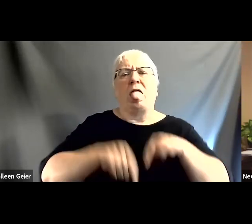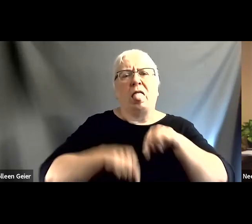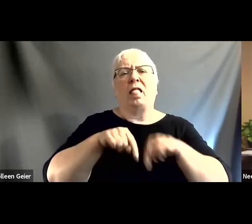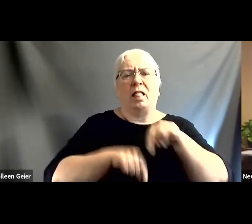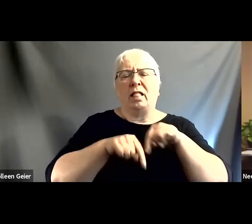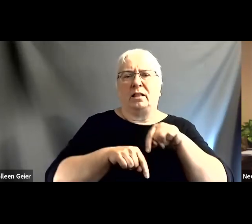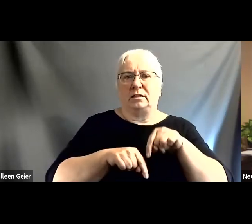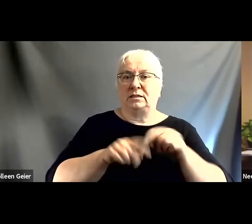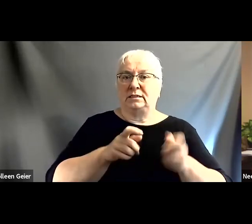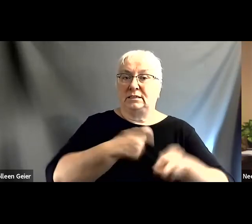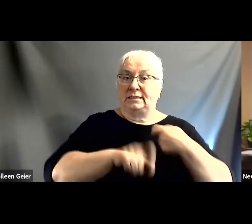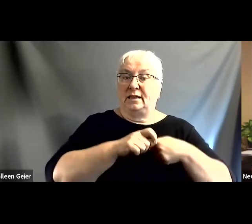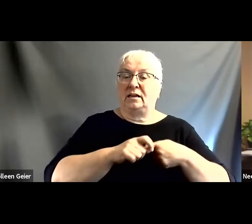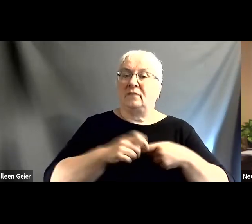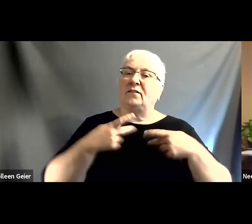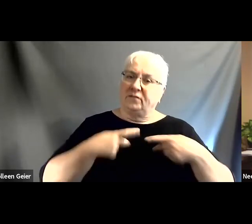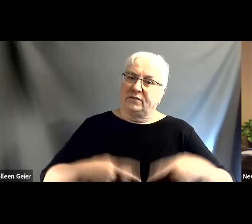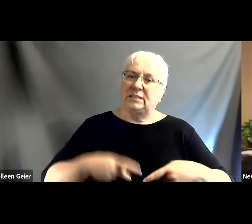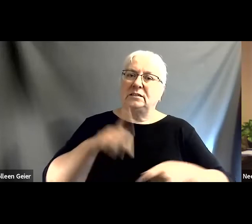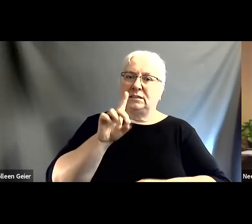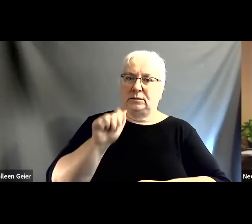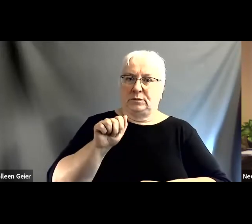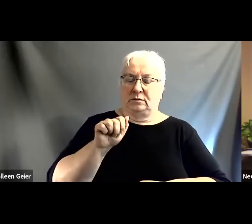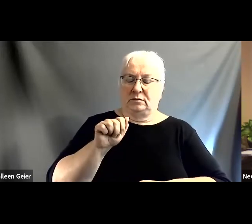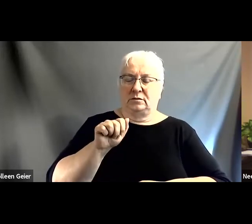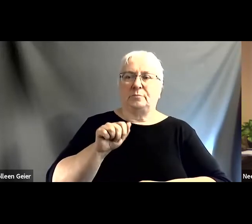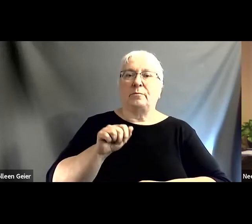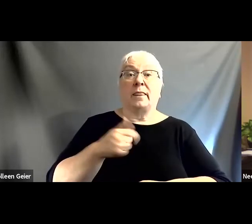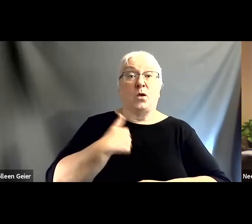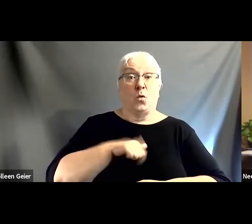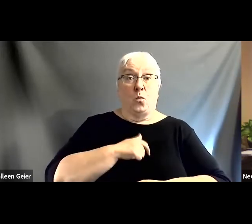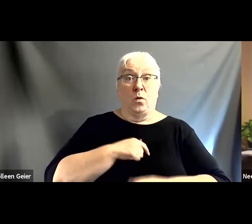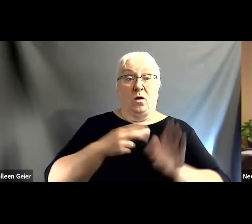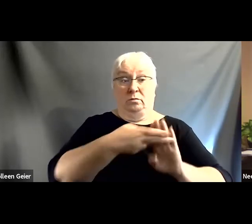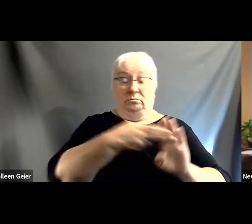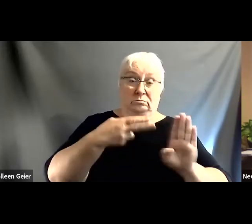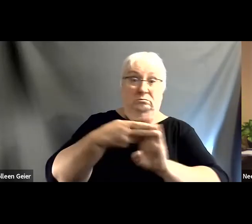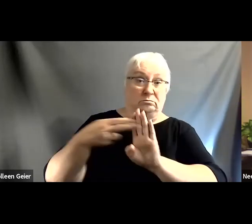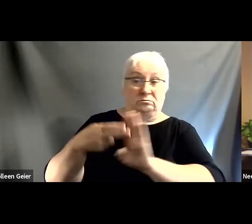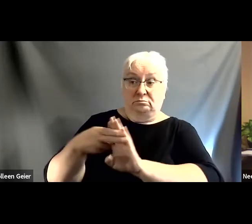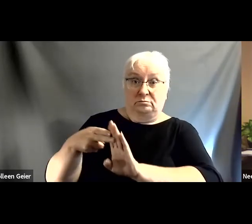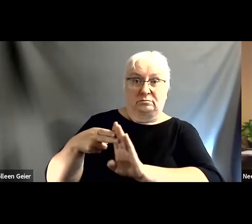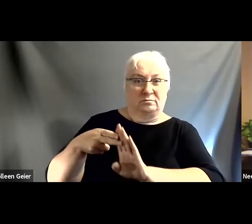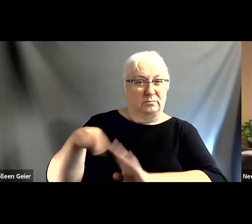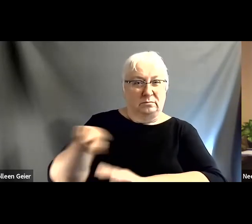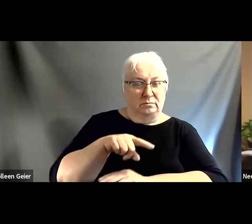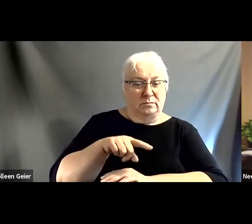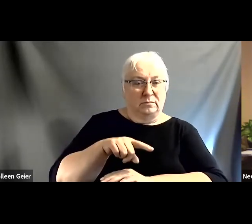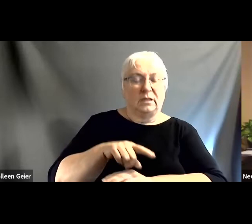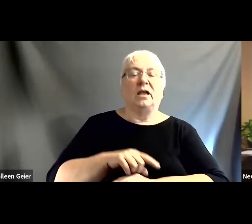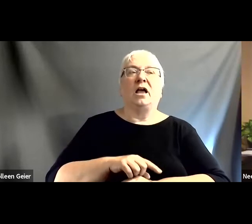disability. What we are doing is we are creating, first of all, characterizations. And then secondly, based on